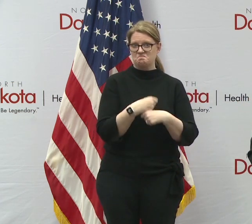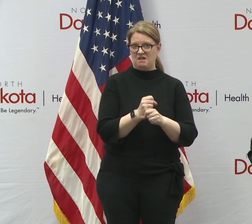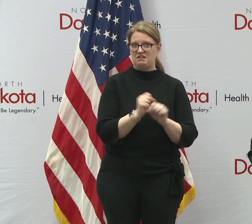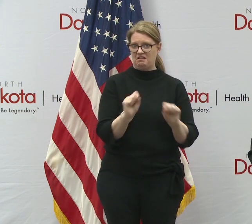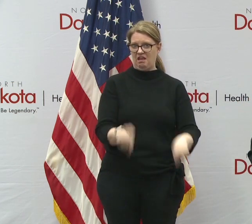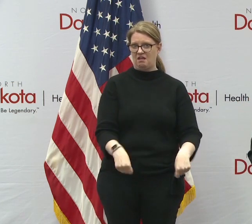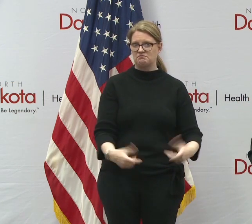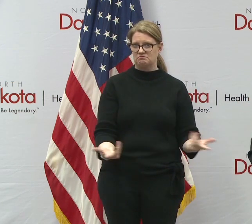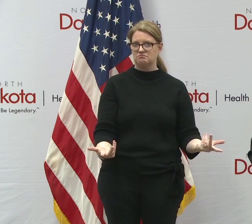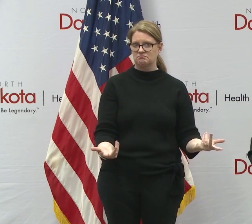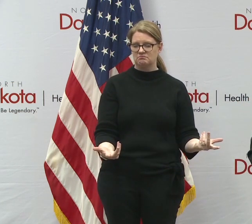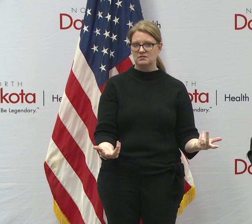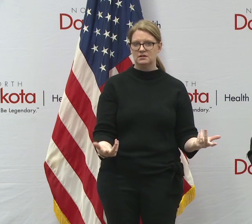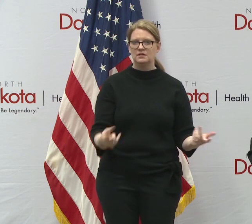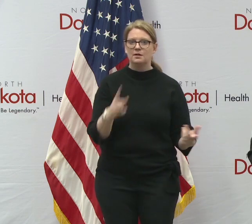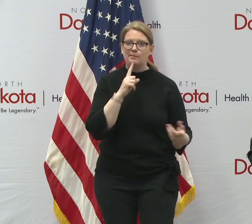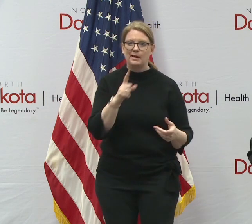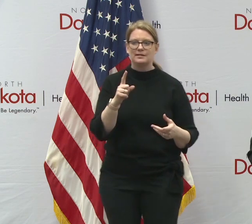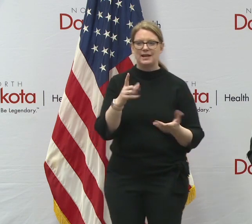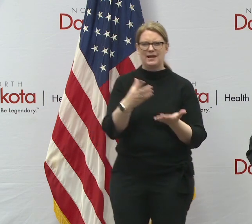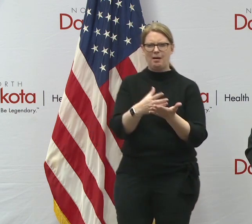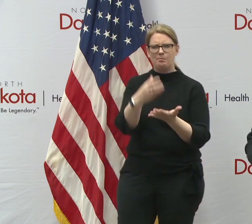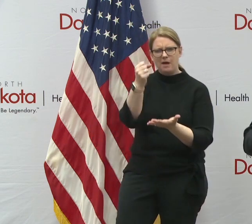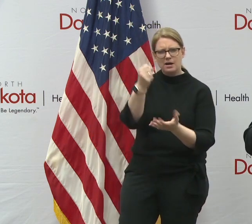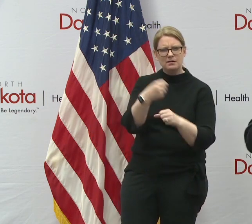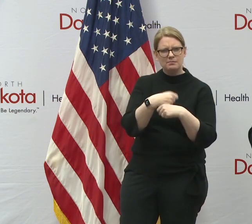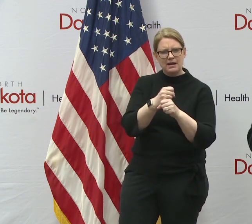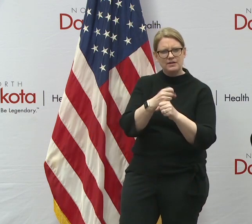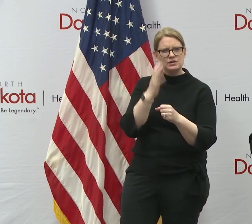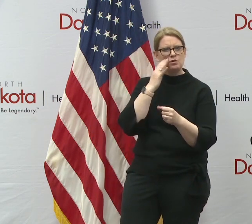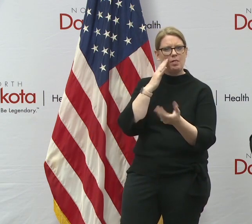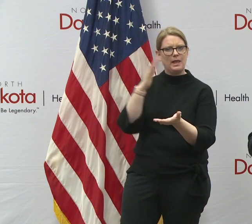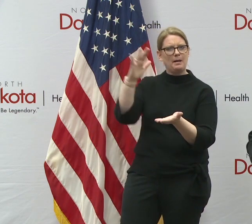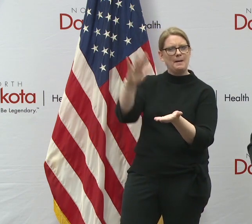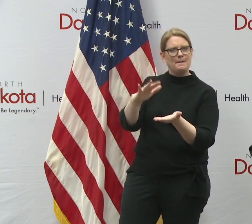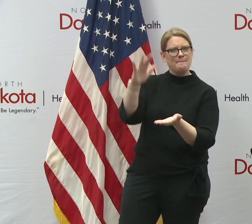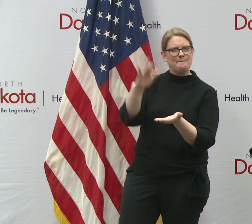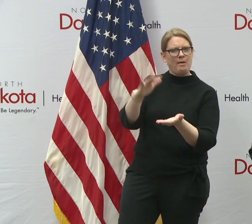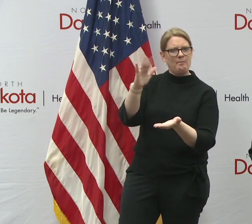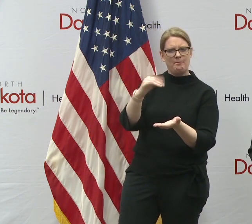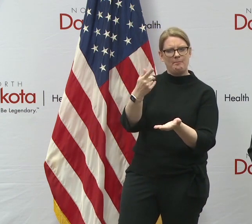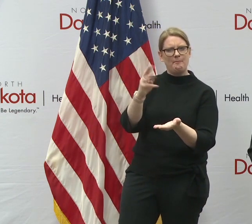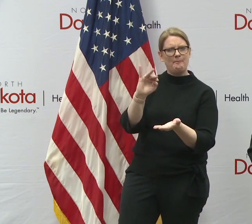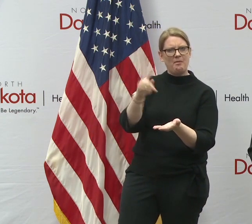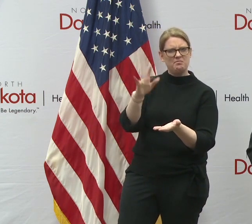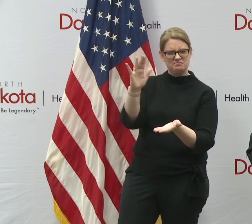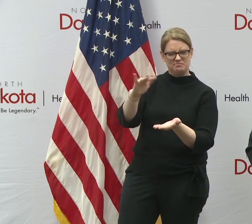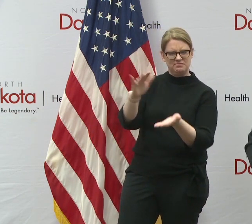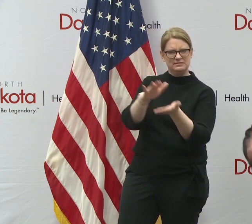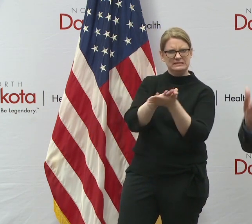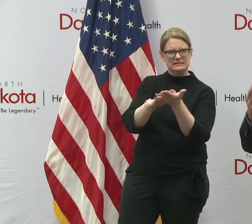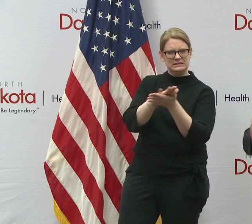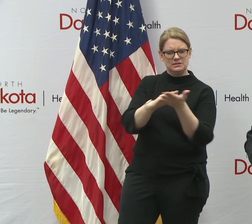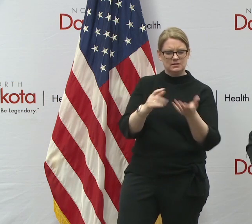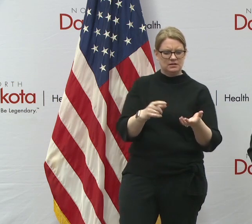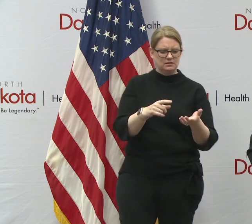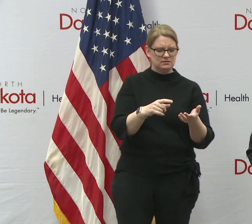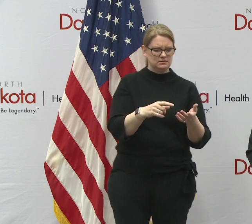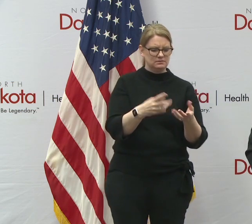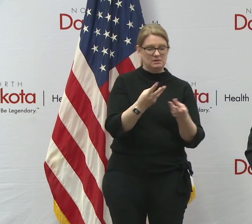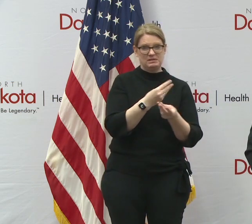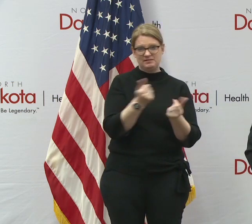any bottle manufacturers, and particularly the pump manufacturers. So that's the thing that when we solve the one problem, then